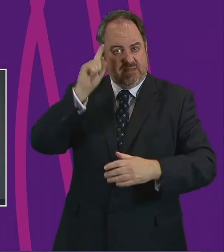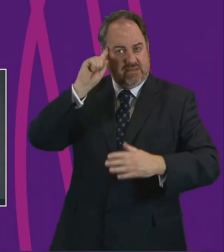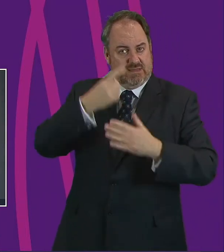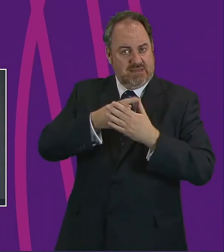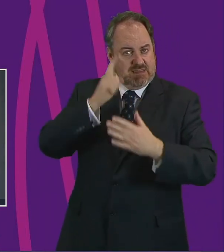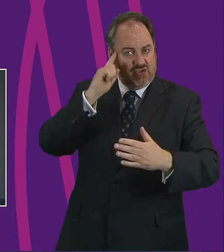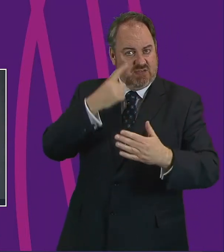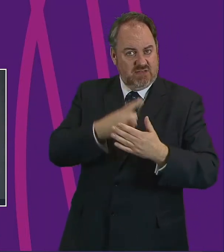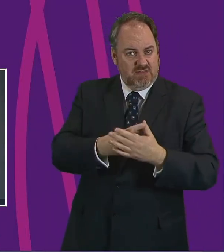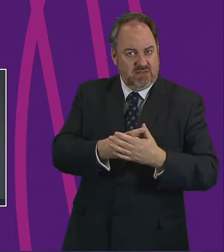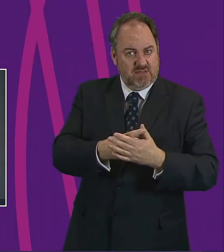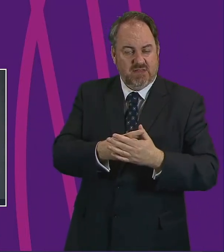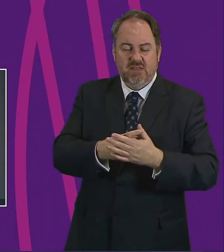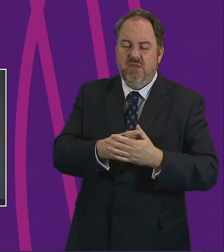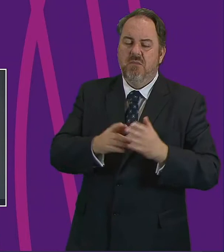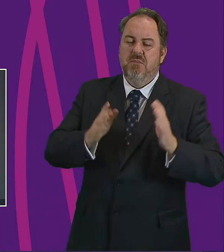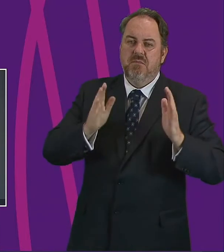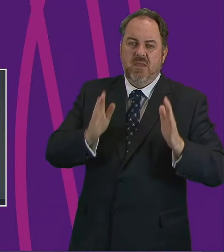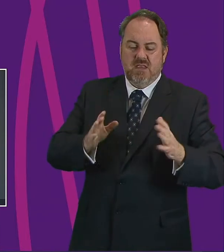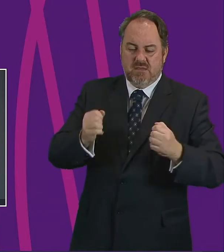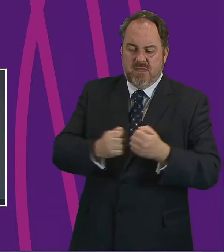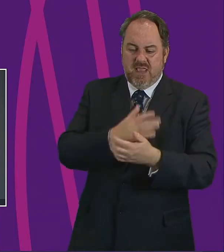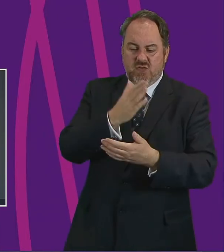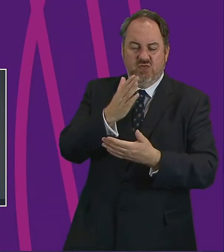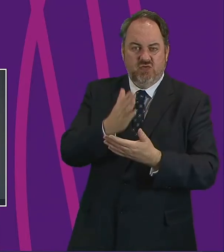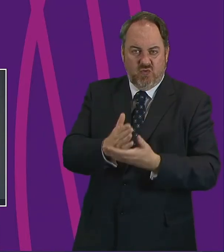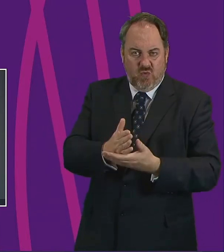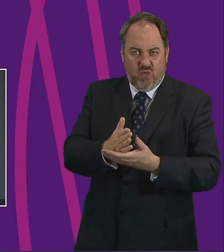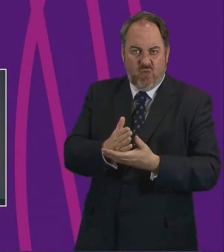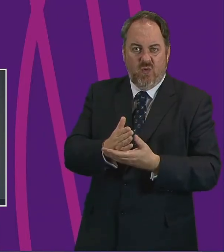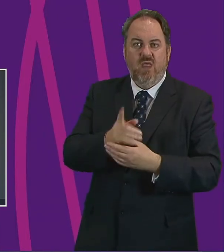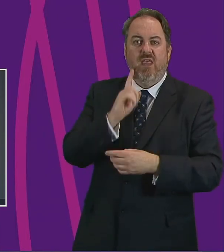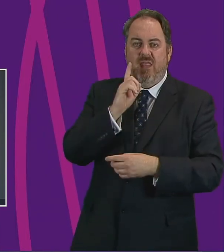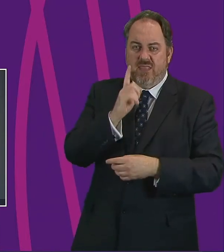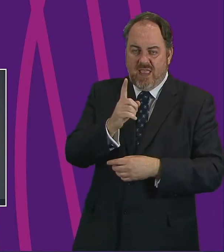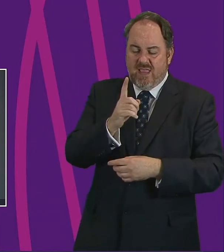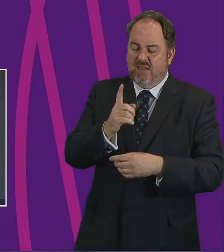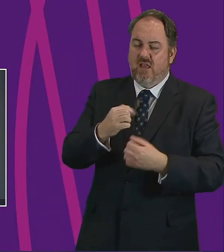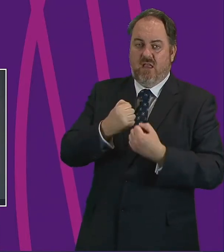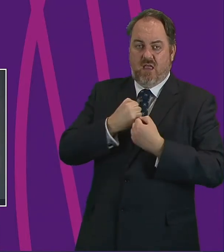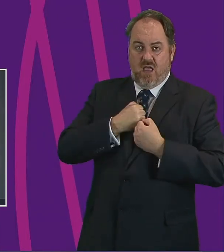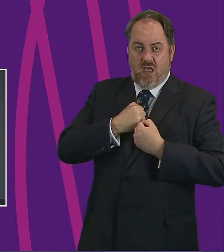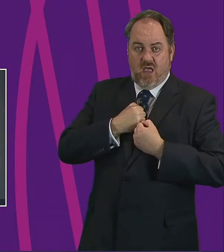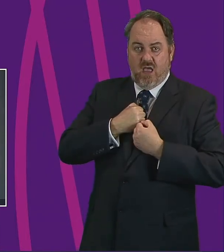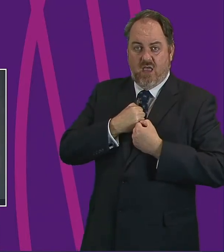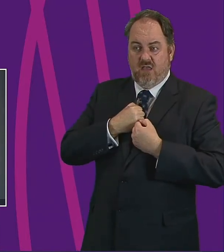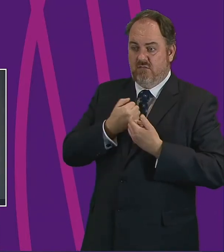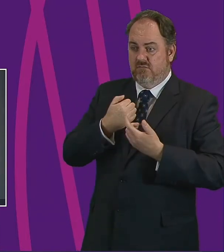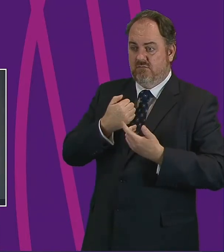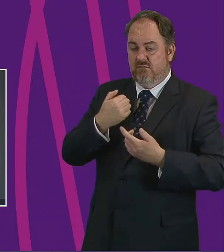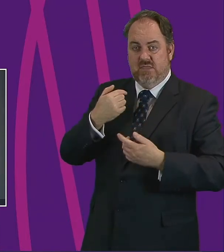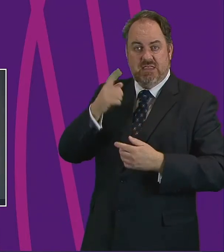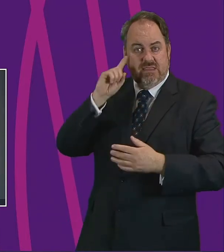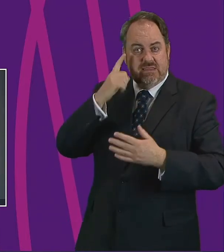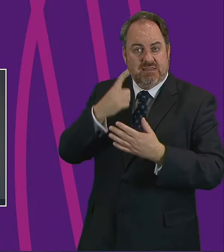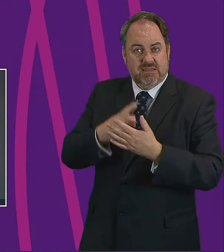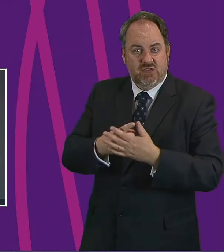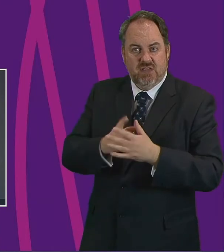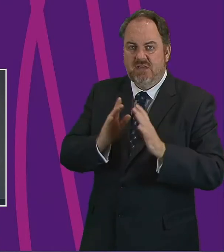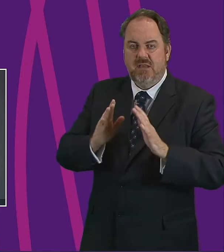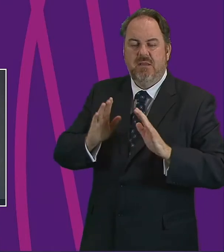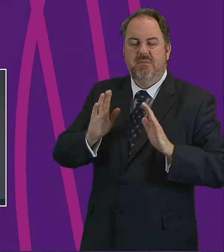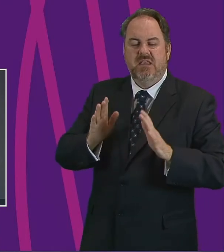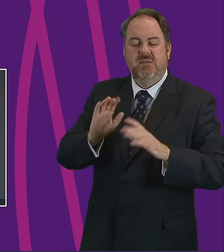that we are taking no actions that fuel coronavirus within our